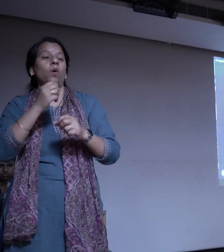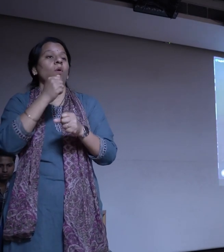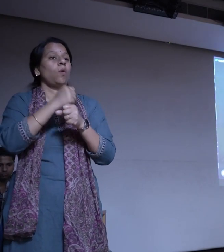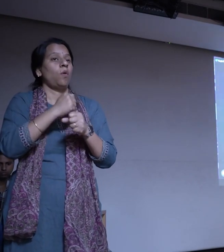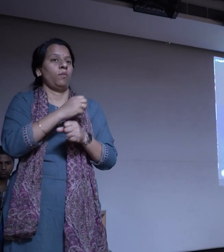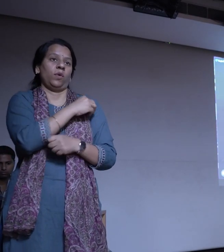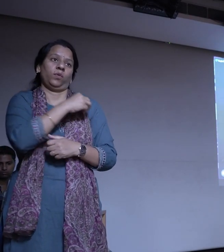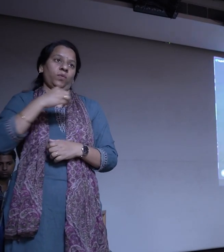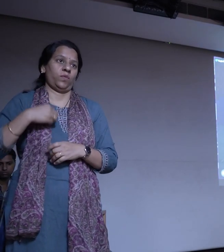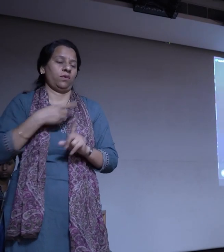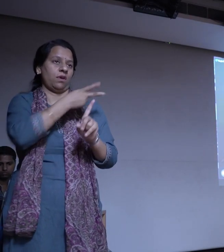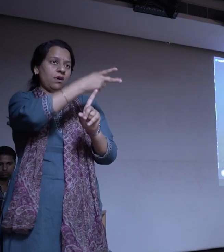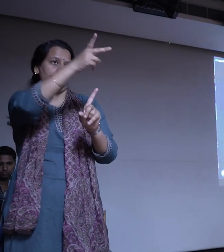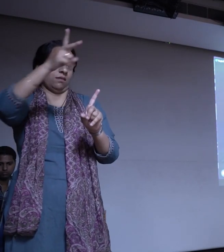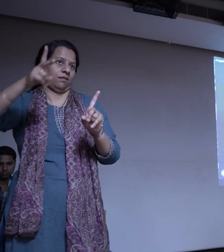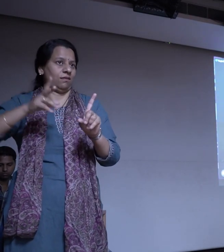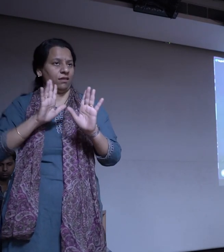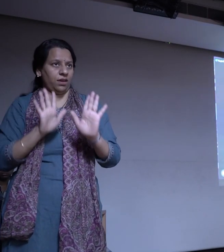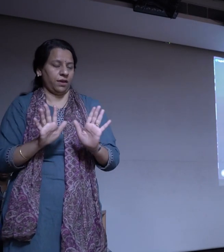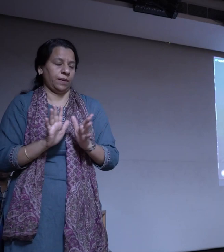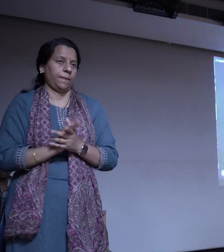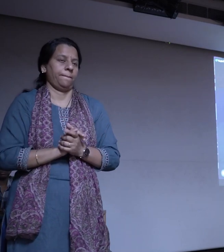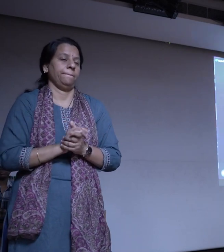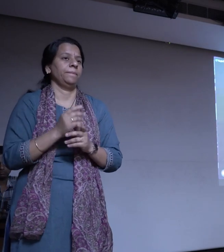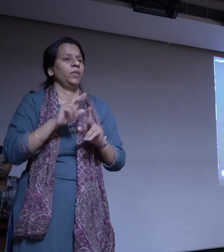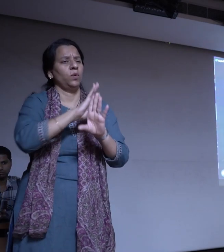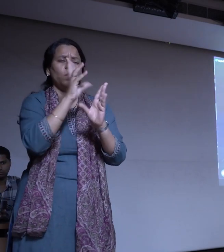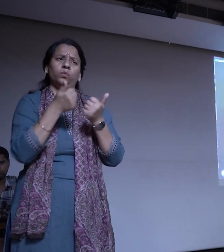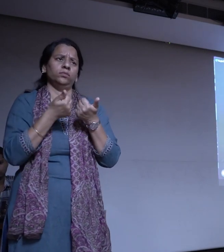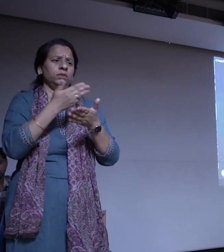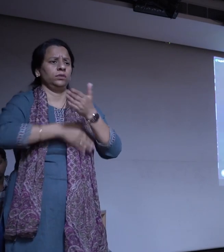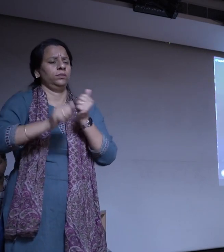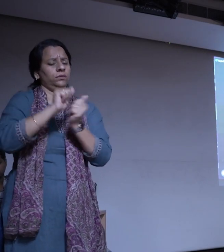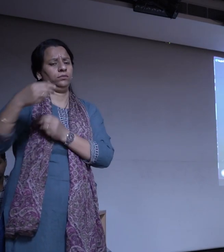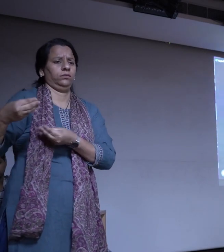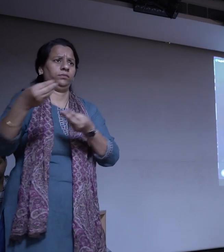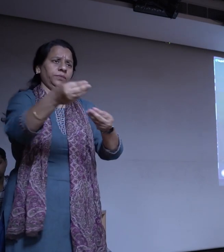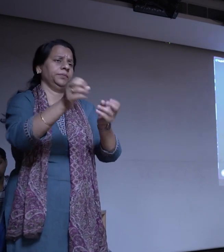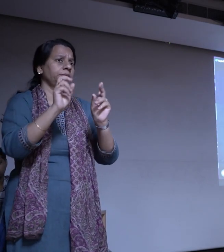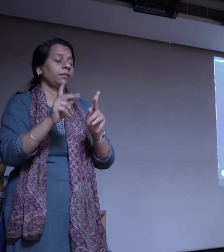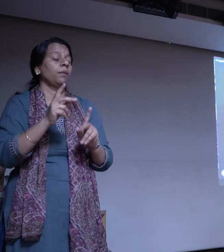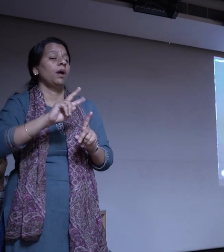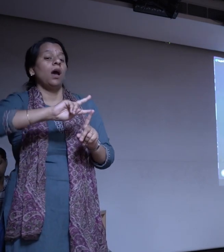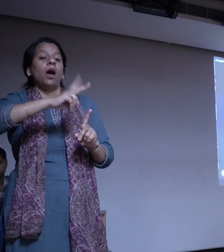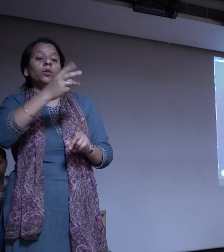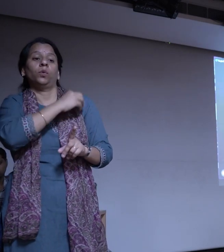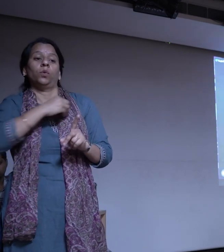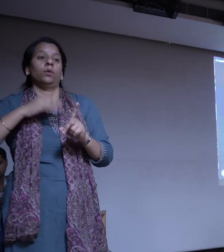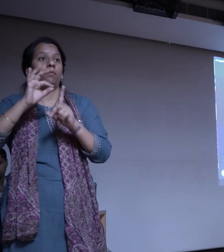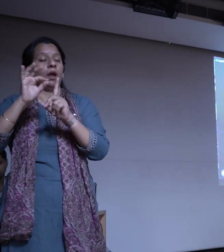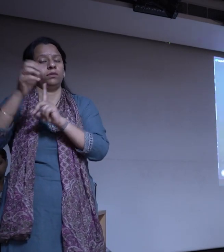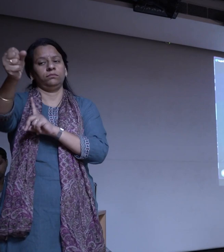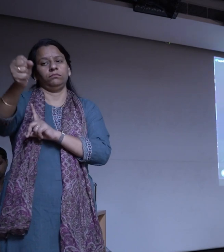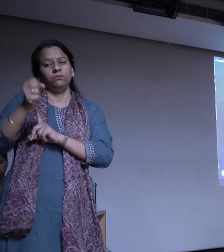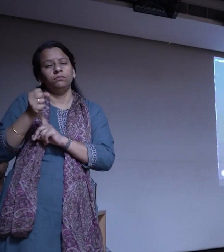PC level subdivision level Community Hospital if that is authorized to disability certificates but doctors